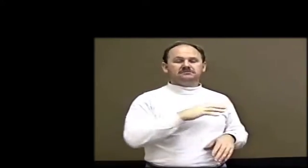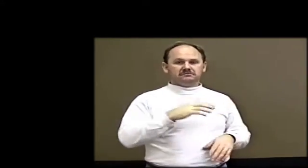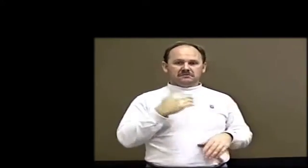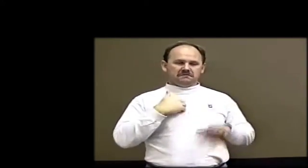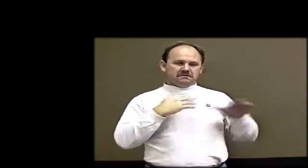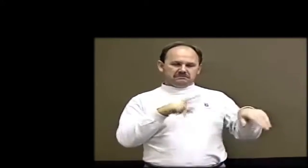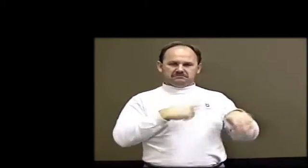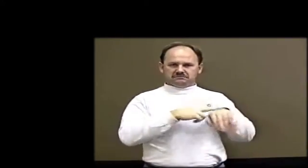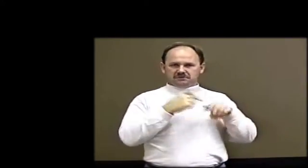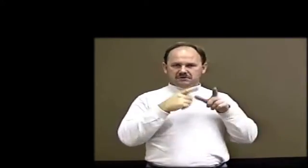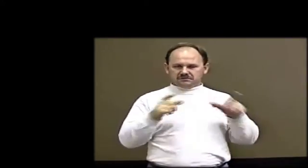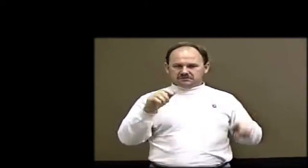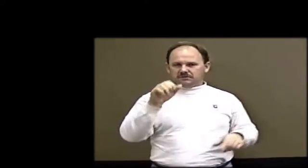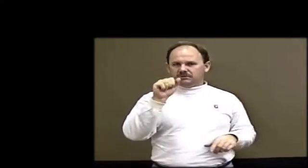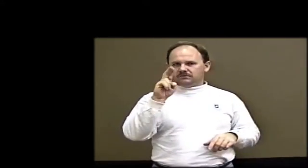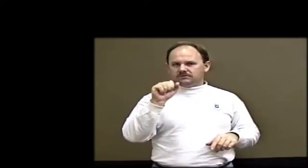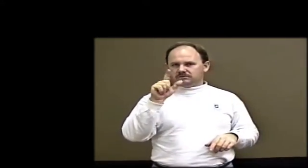Sign Language.